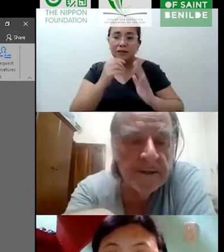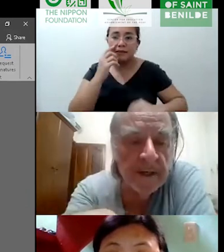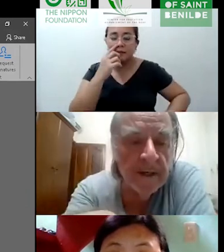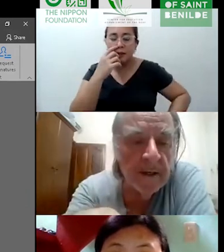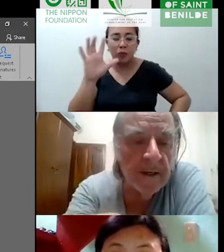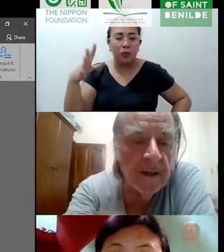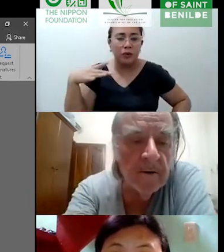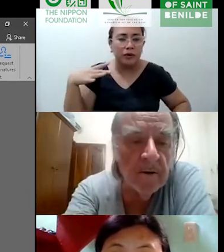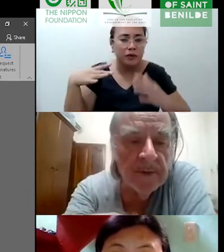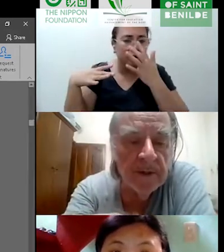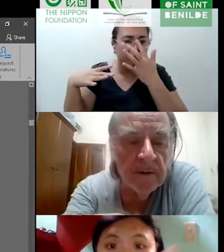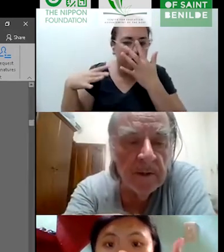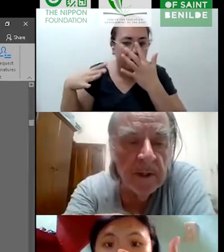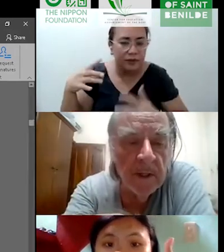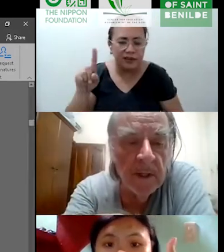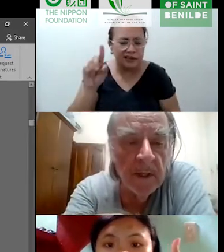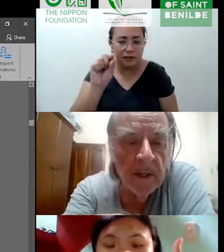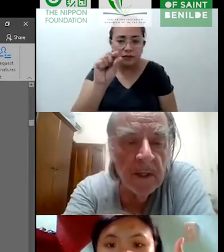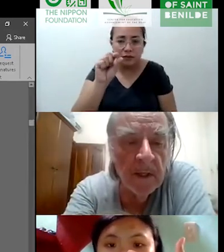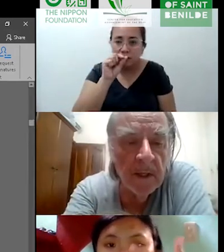Wait a second here. Let's go up to,